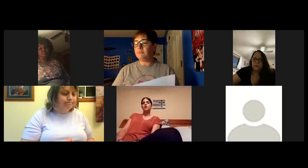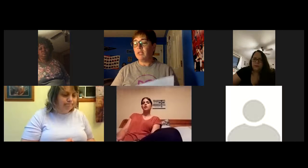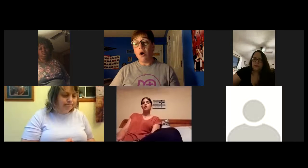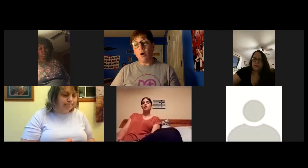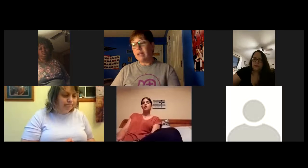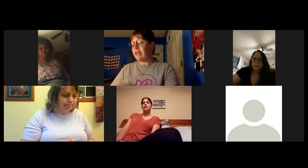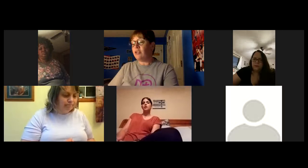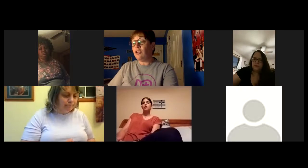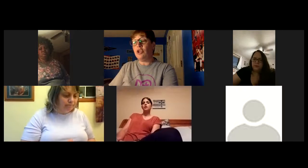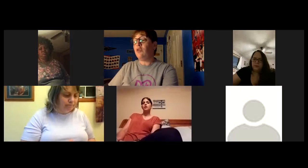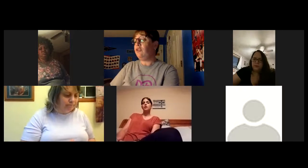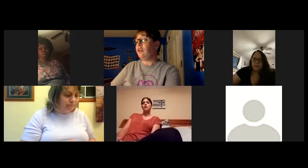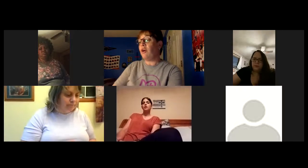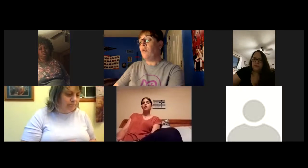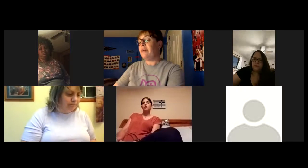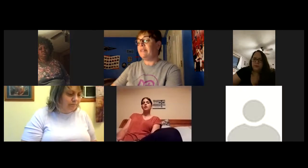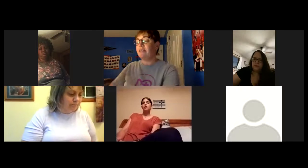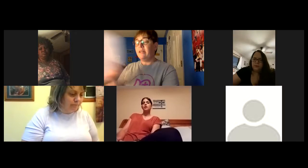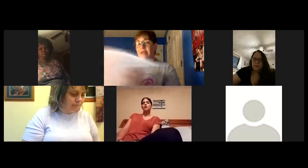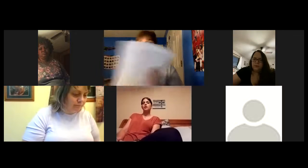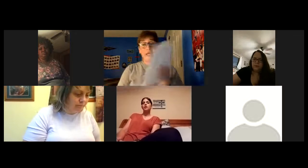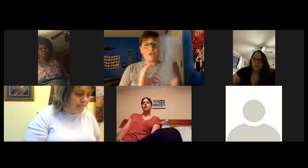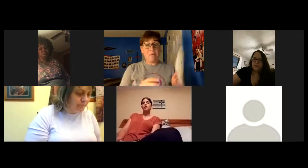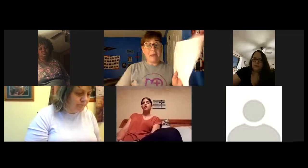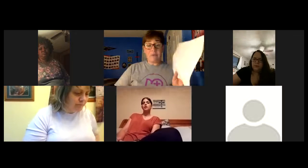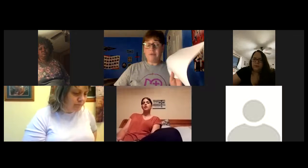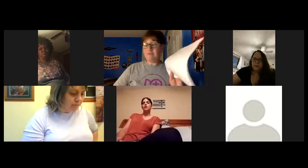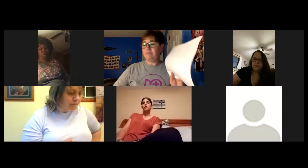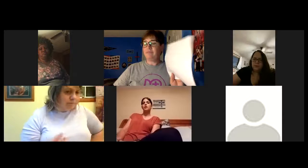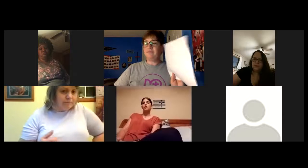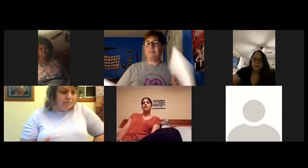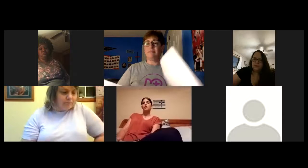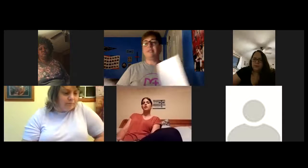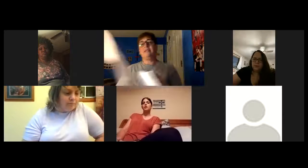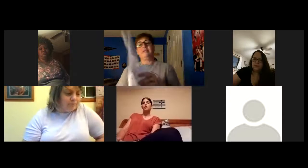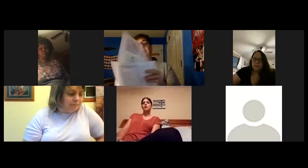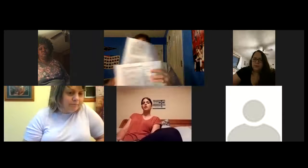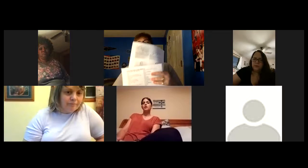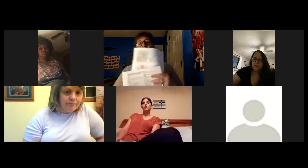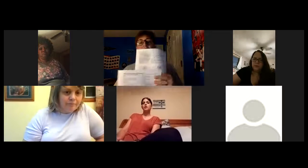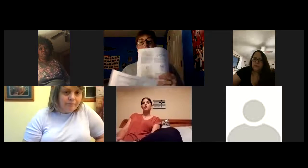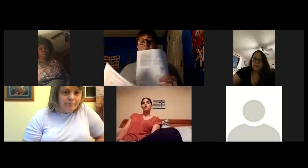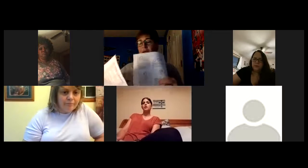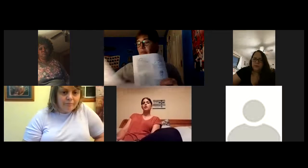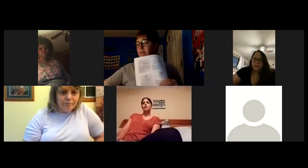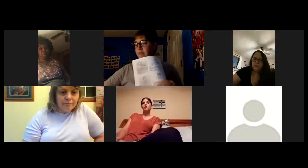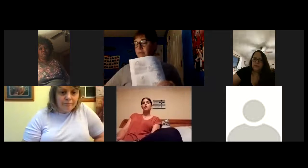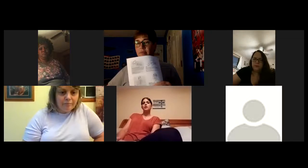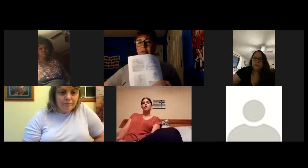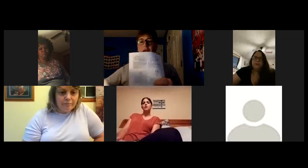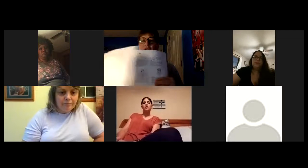with. And then, you could always take your paper and your signing